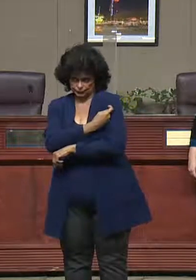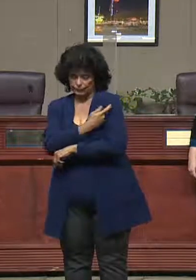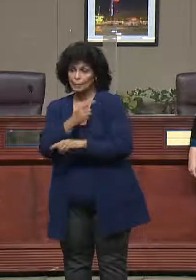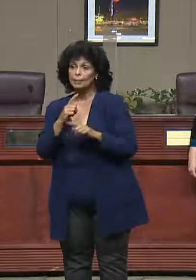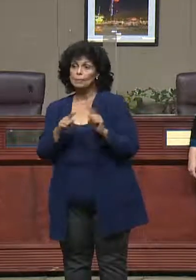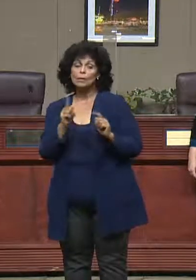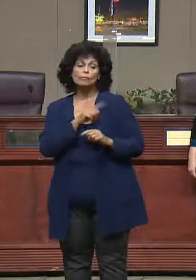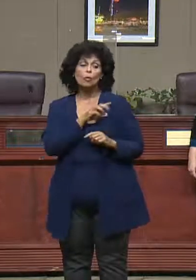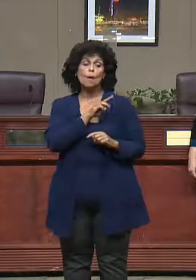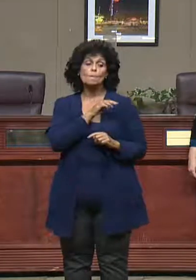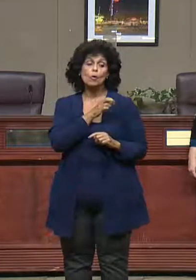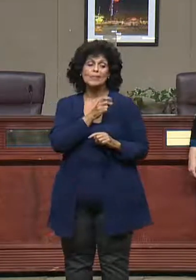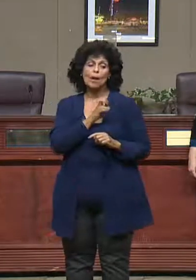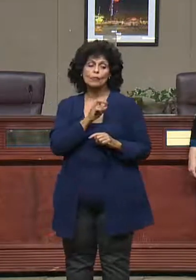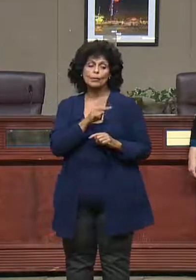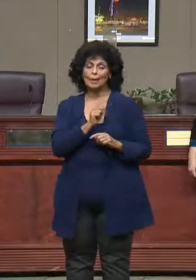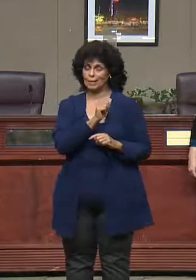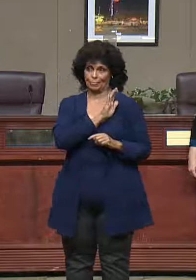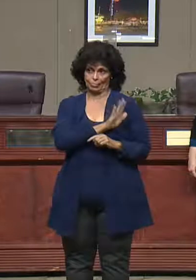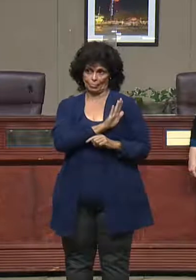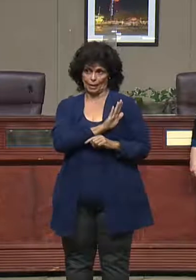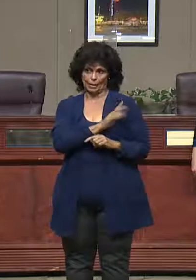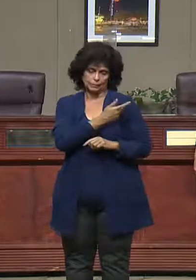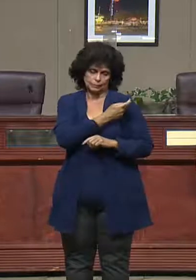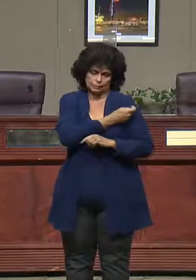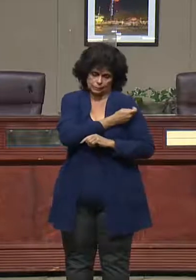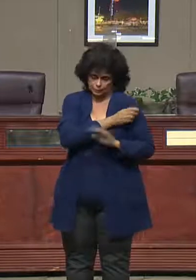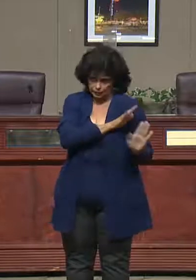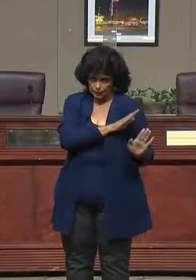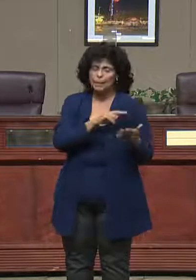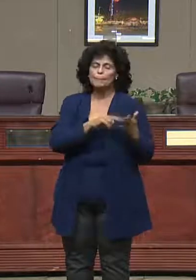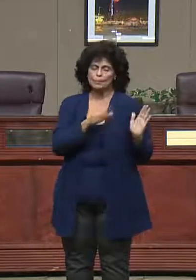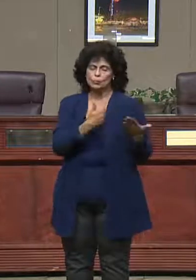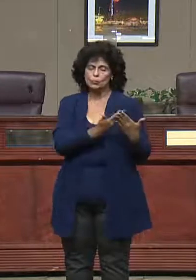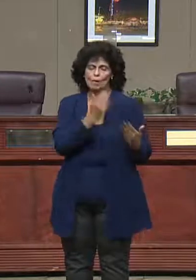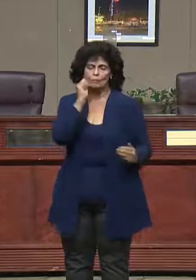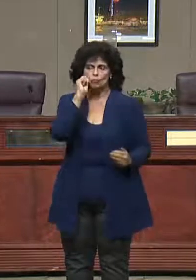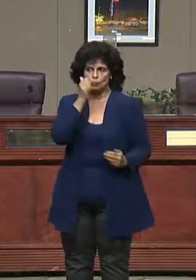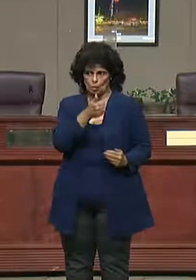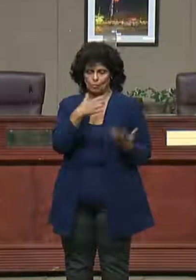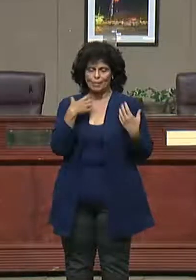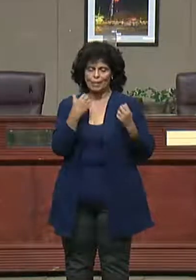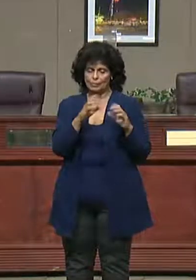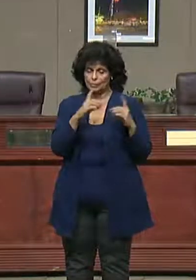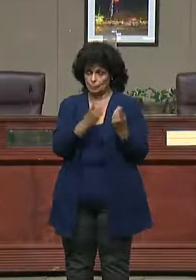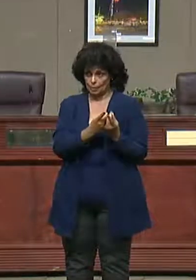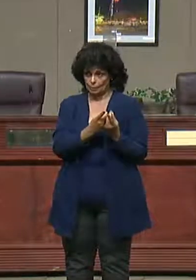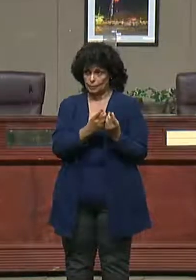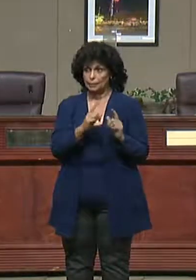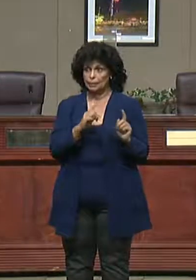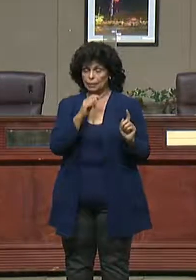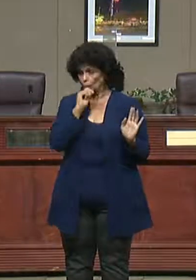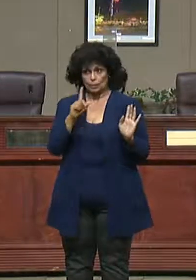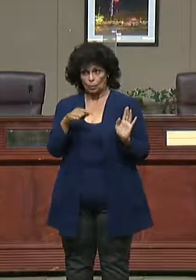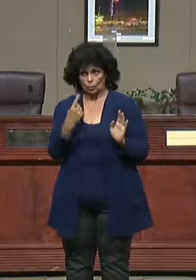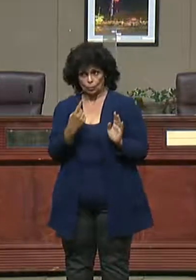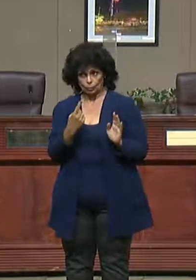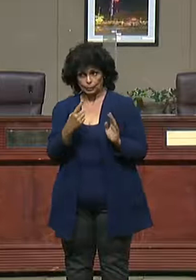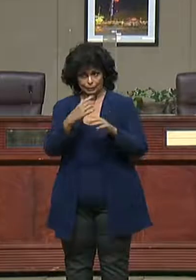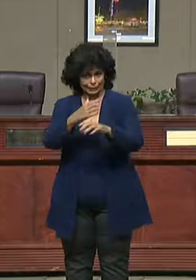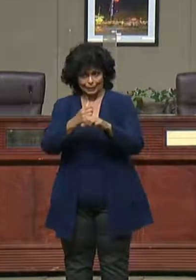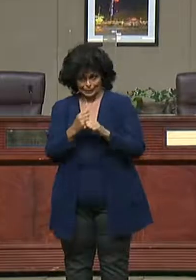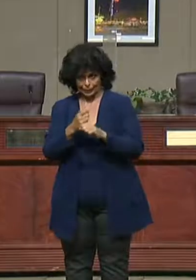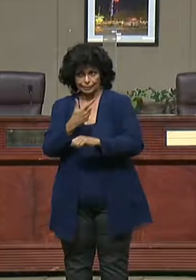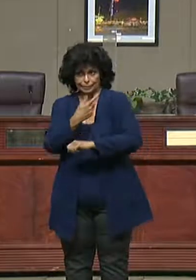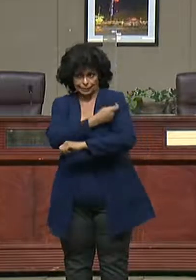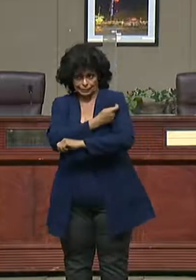for Moderna, I explained that it will be arriving tomorrow at the health department. We are not the only ones receiving